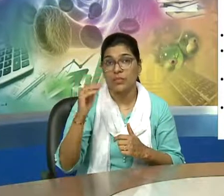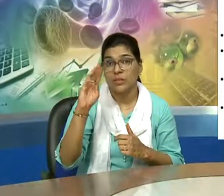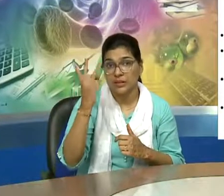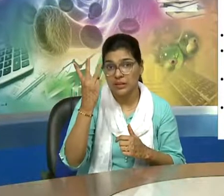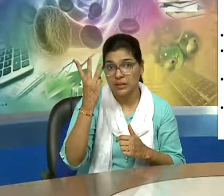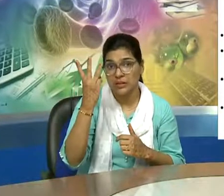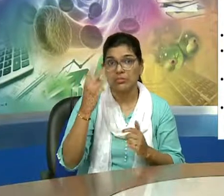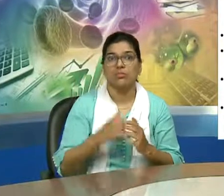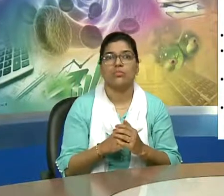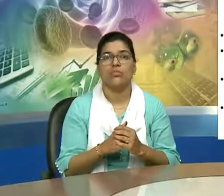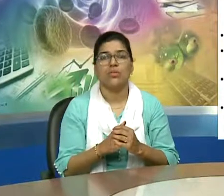easily.